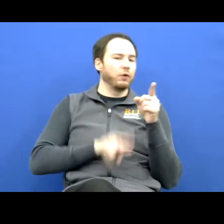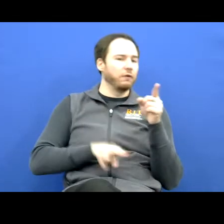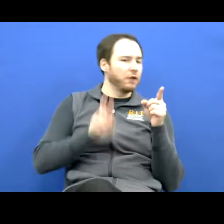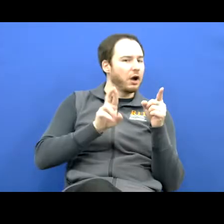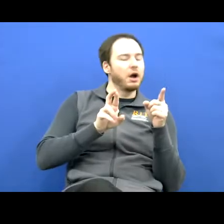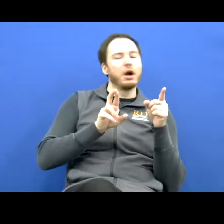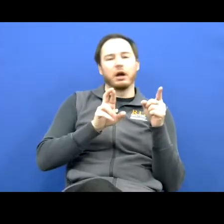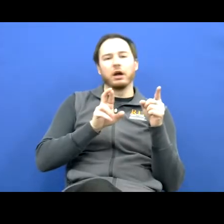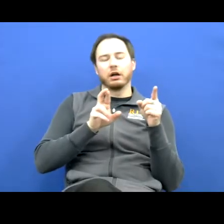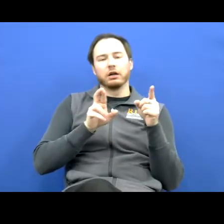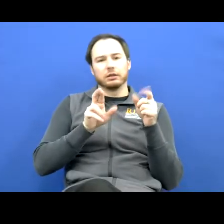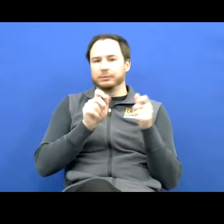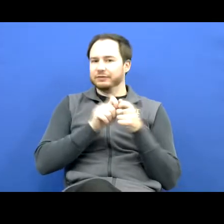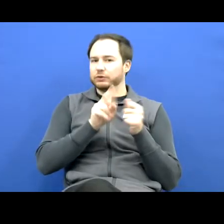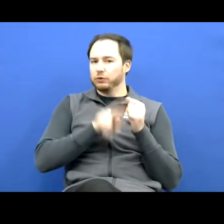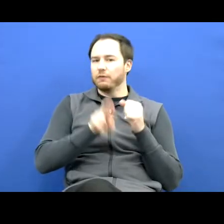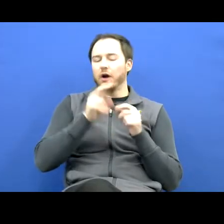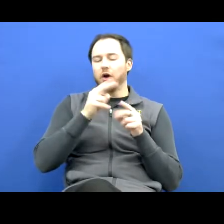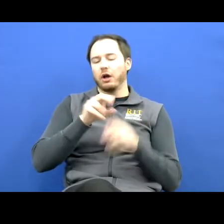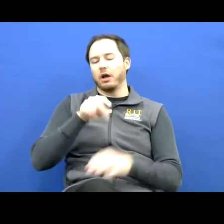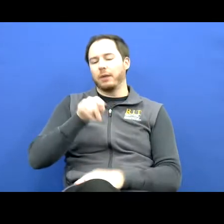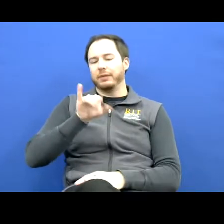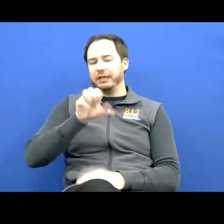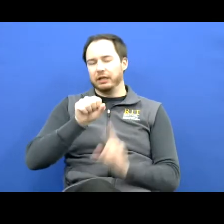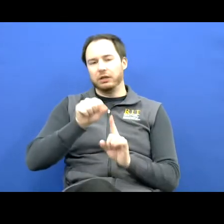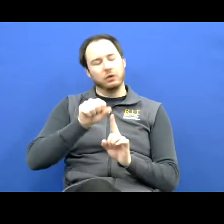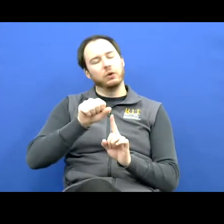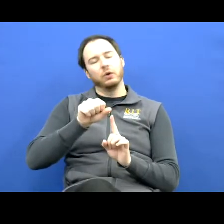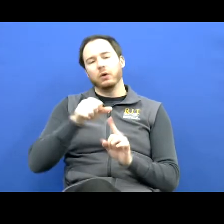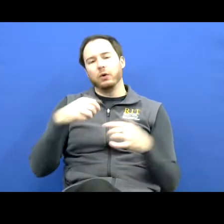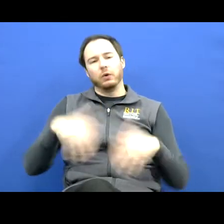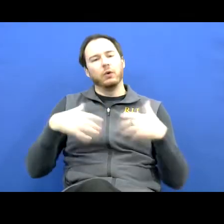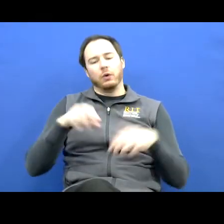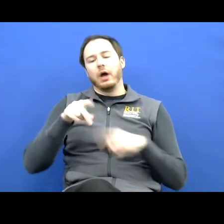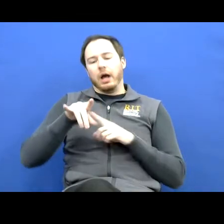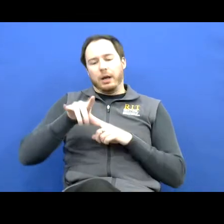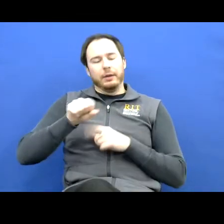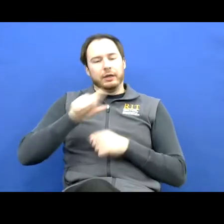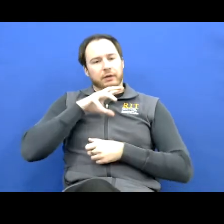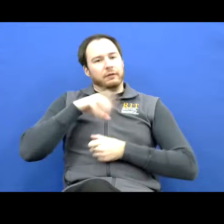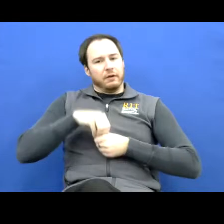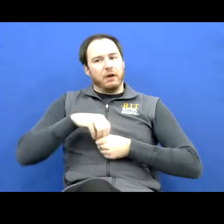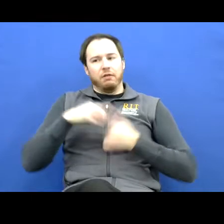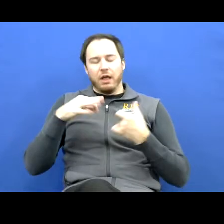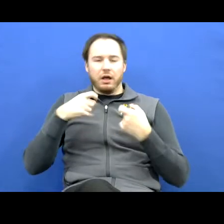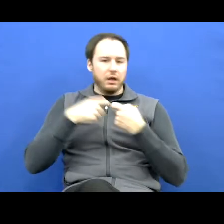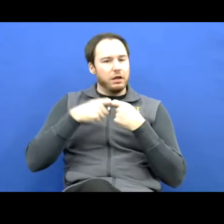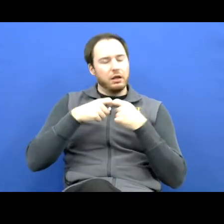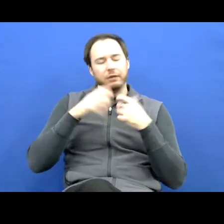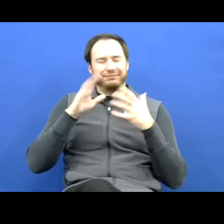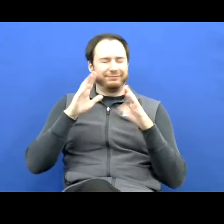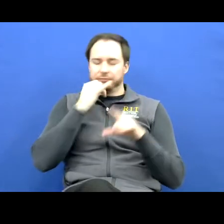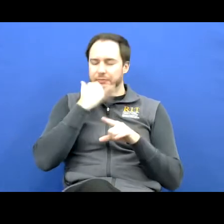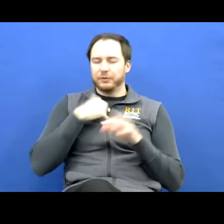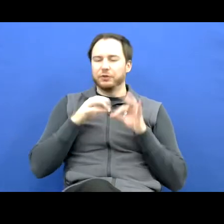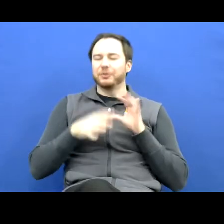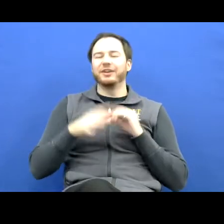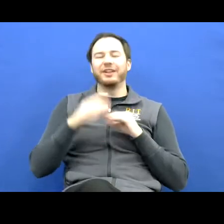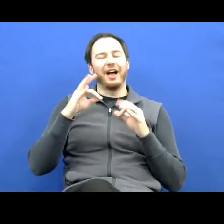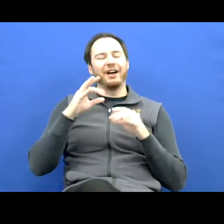R, especially U of R optics. As you can imagine, there's a lot of optics involved in